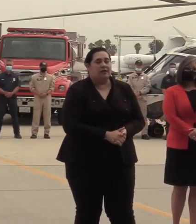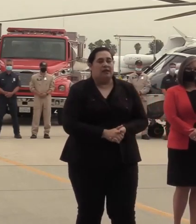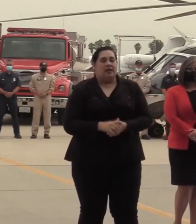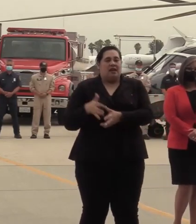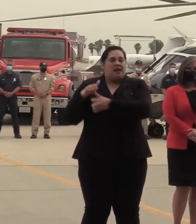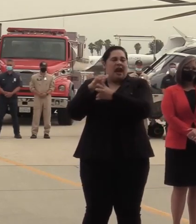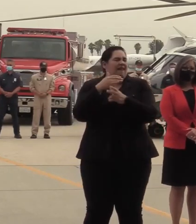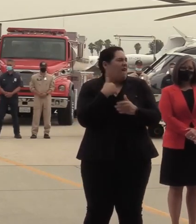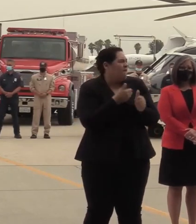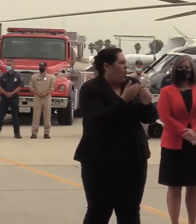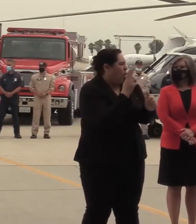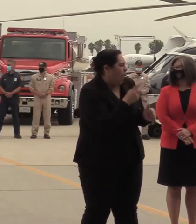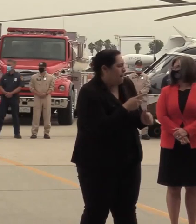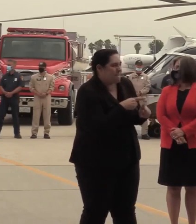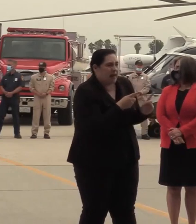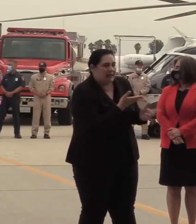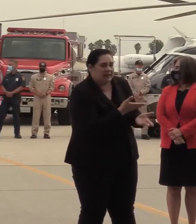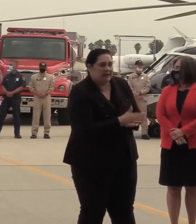Yeah, sure.